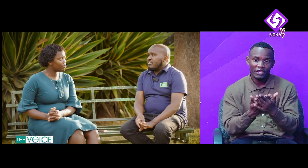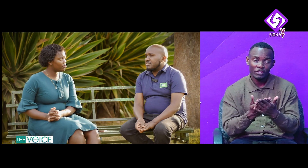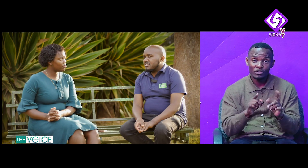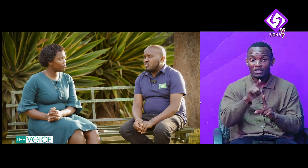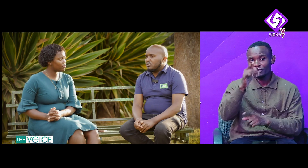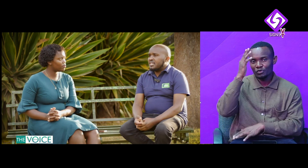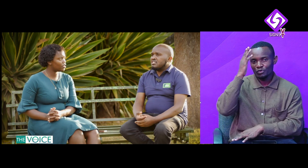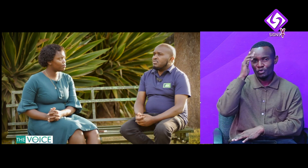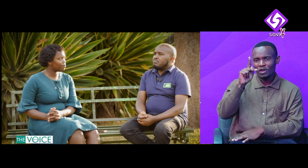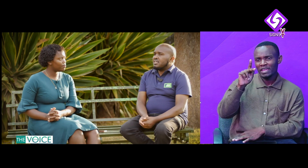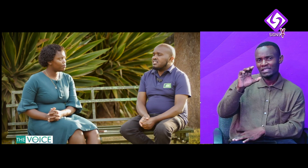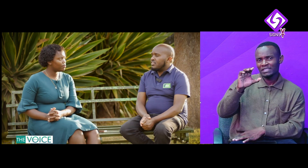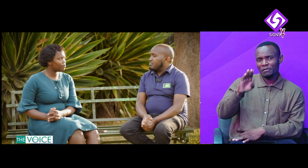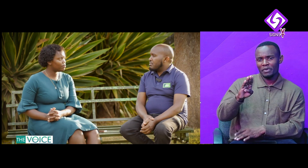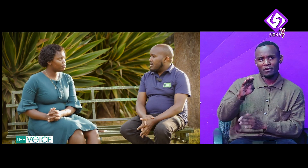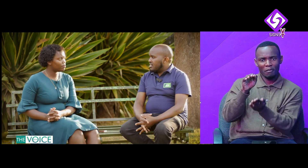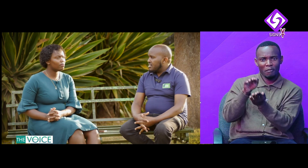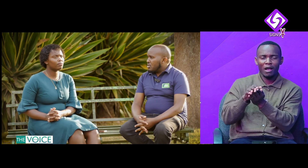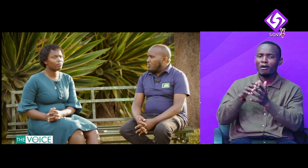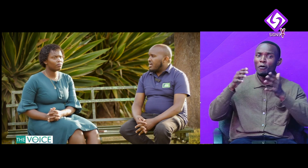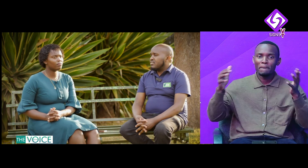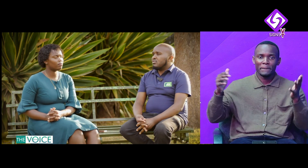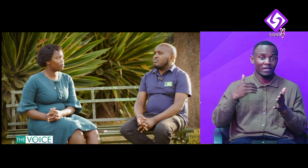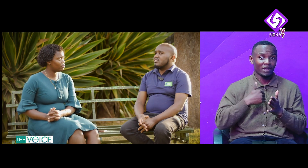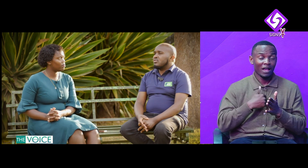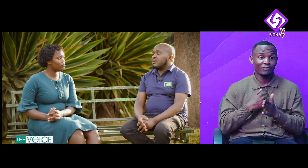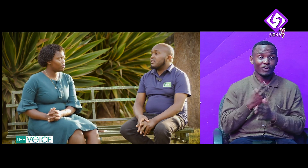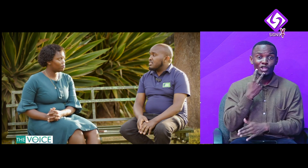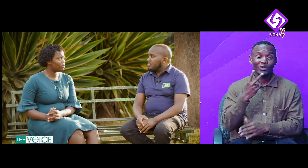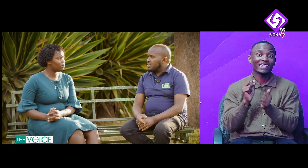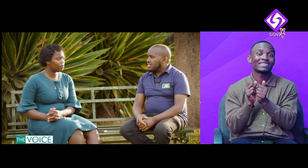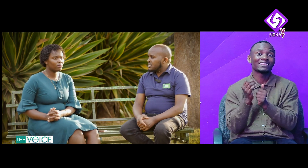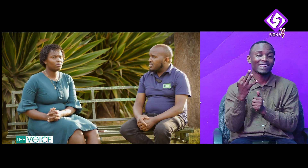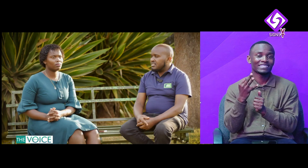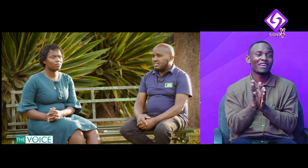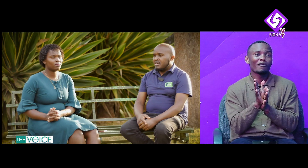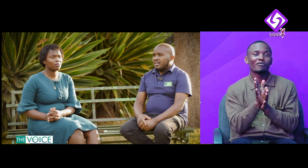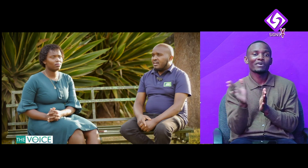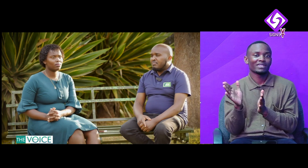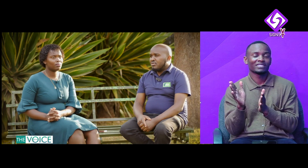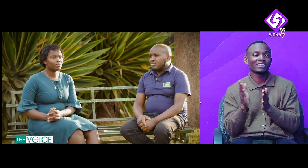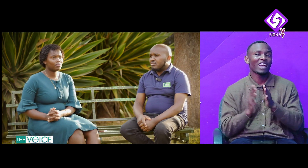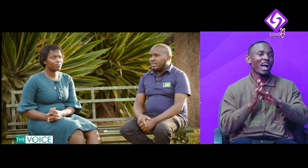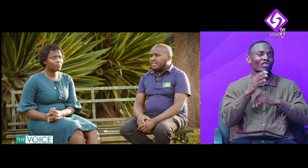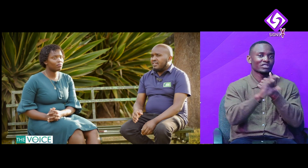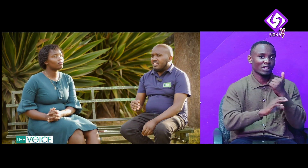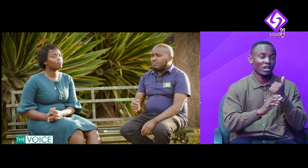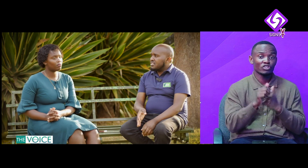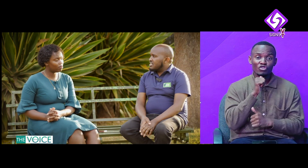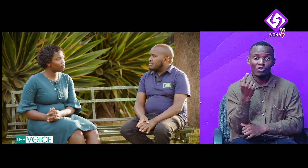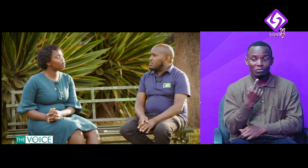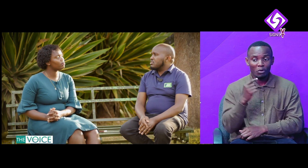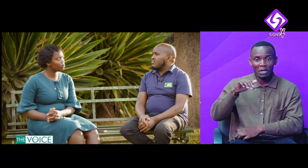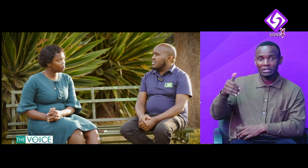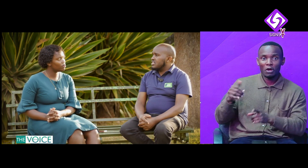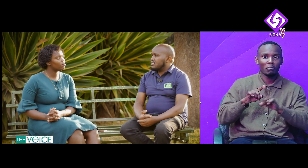Thank you very much. As you know, KCB Bank is a very big bank. We have over 213 branches countrywide, both not only in the urban